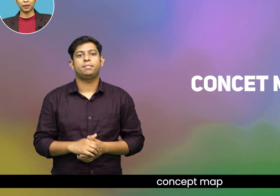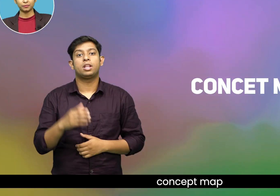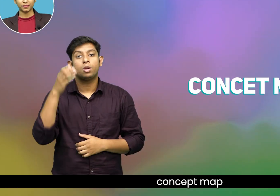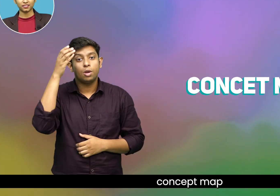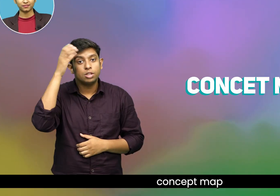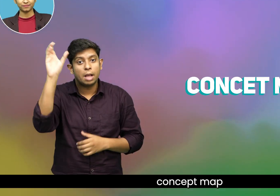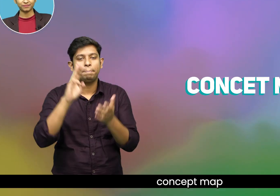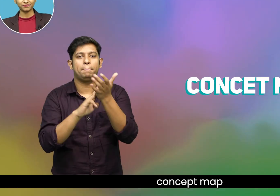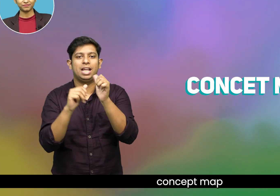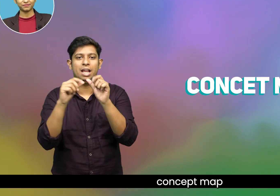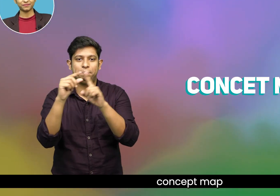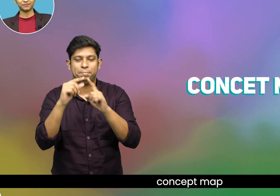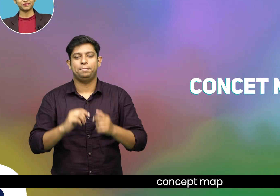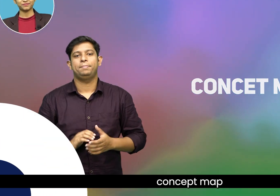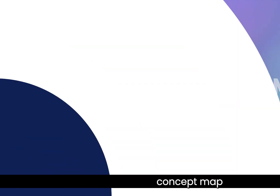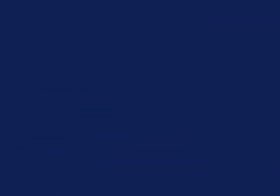Concept map.